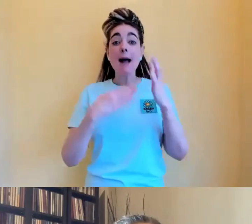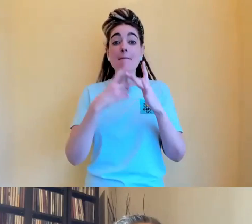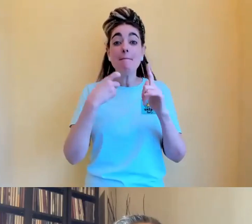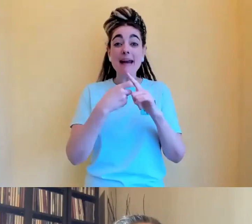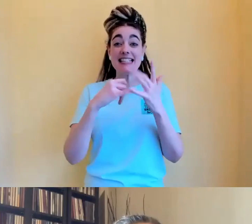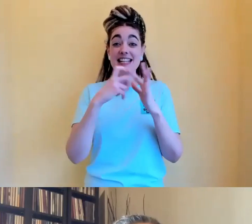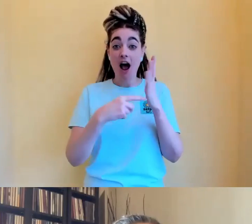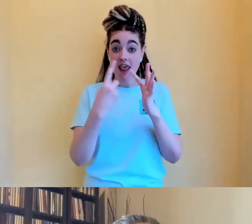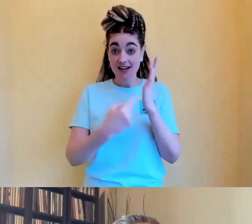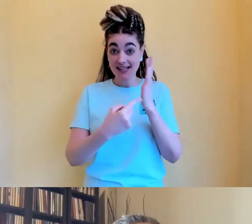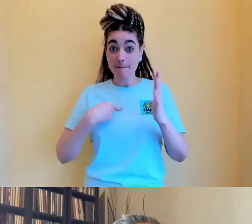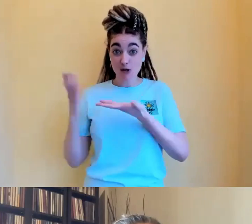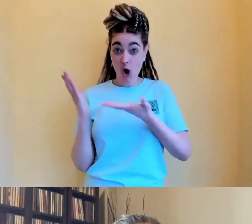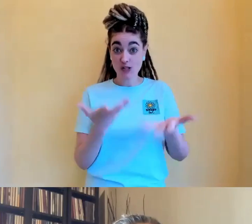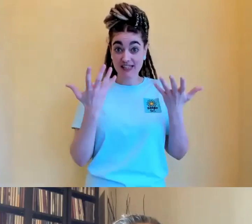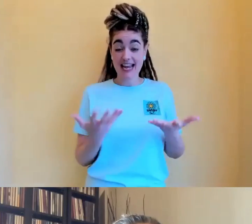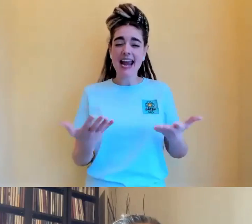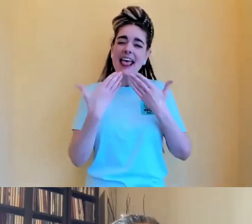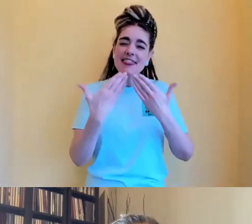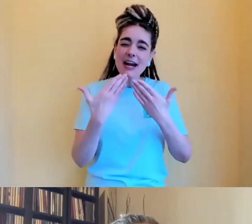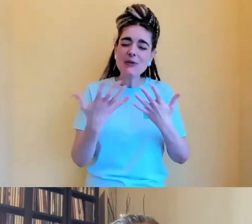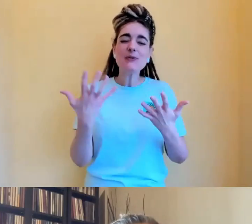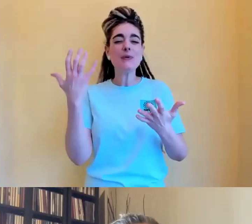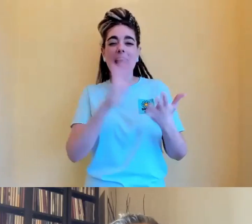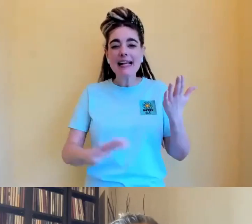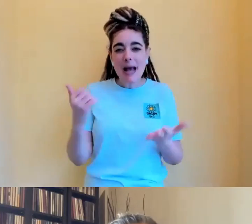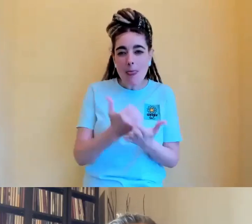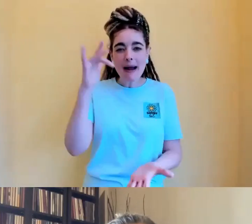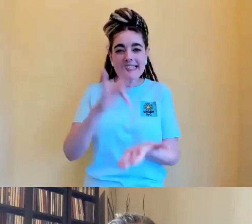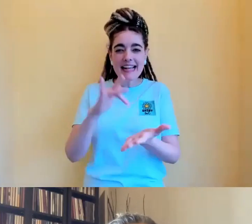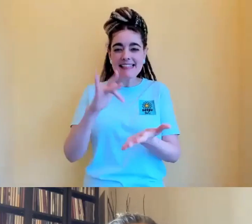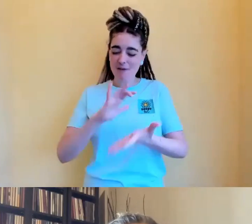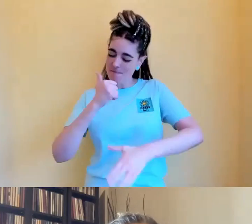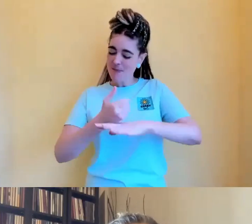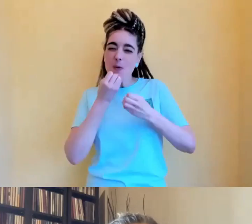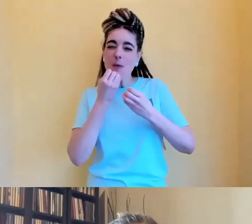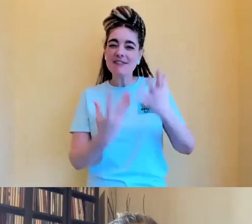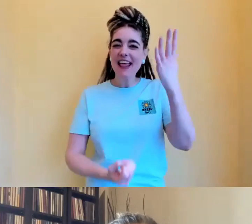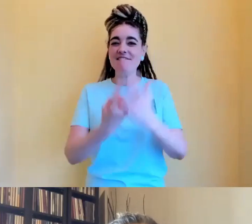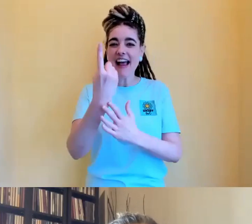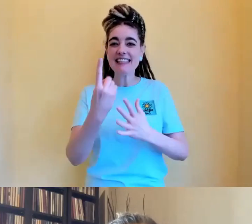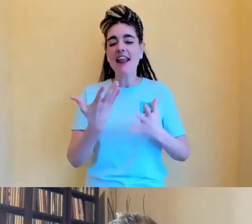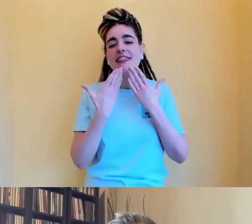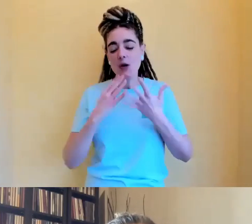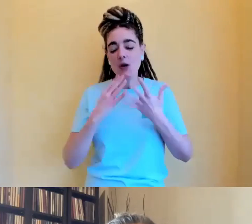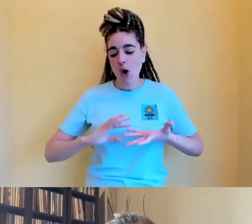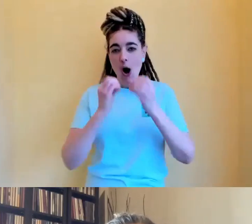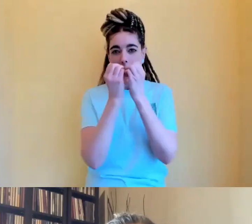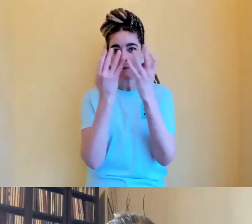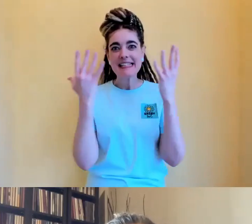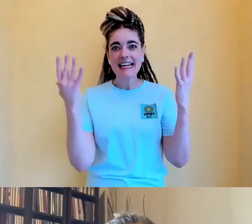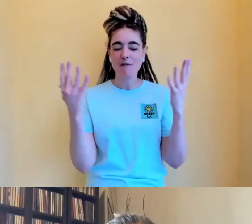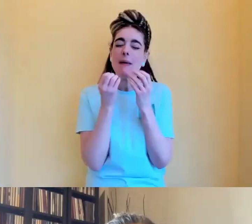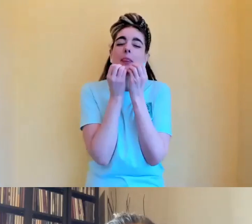your host for today. I'd like to thank the Southbank Centre for putting on this wonderful event, and Unlimited for being the wonderful thing that they